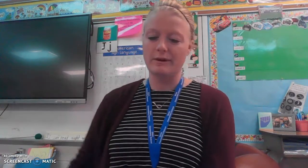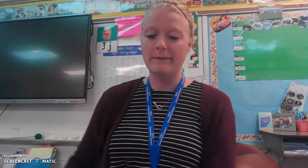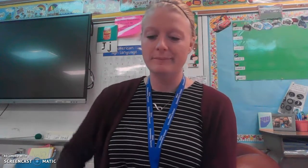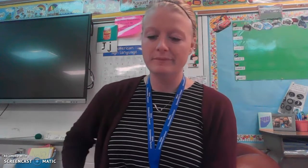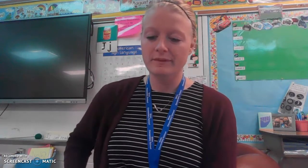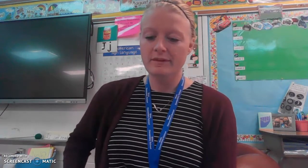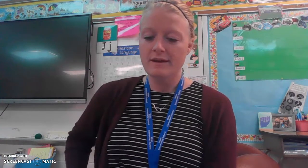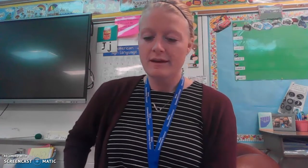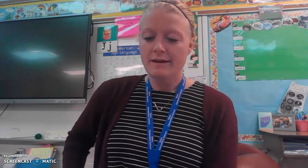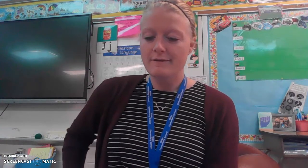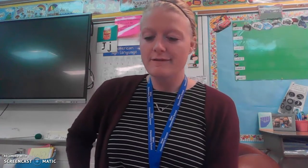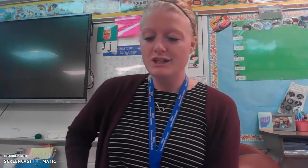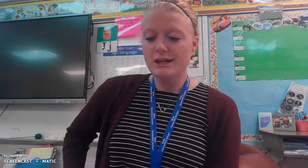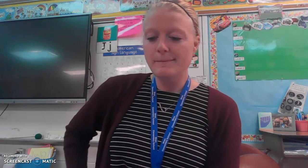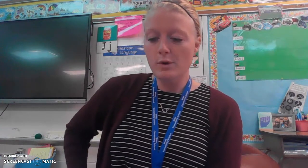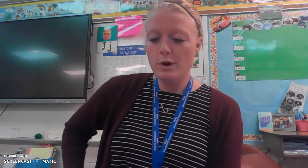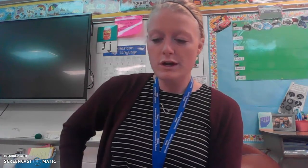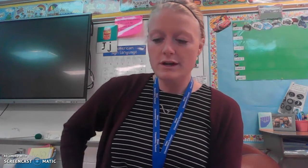way. Vision board.